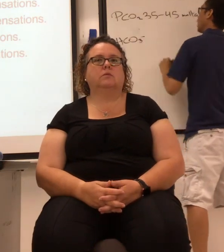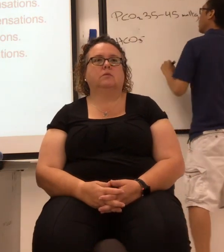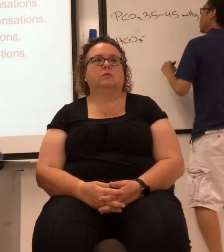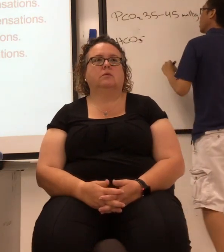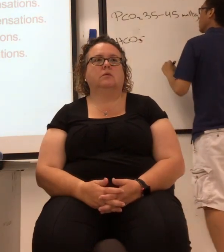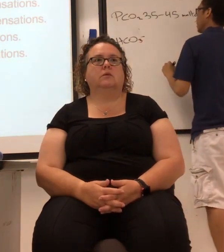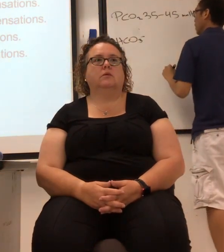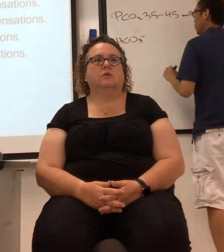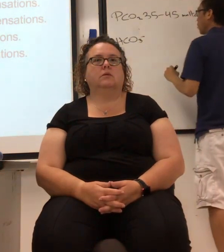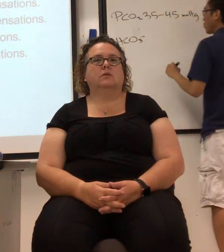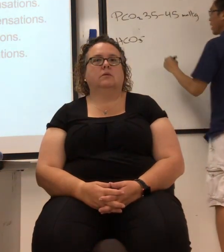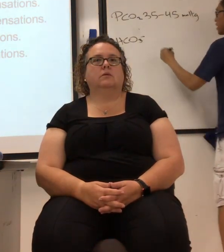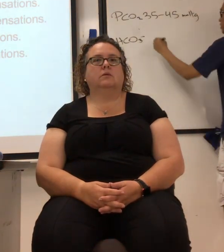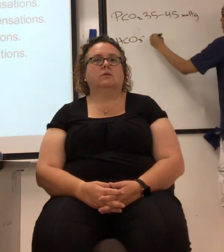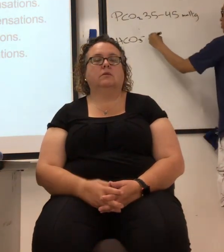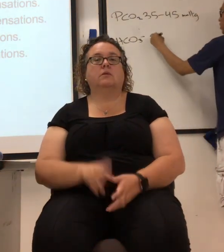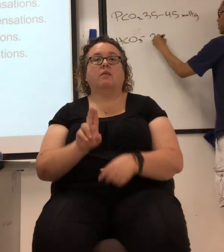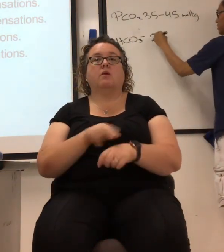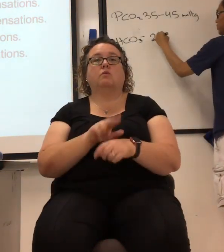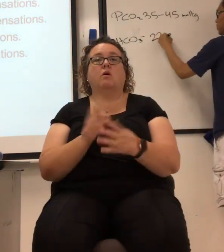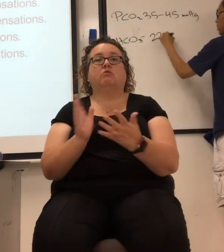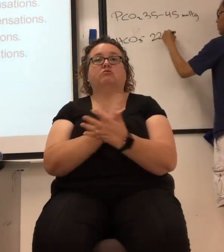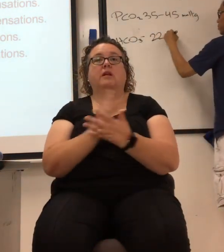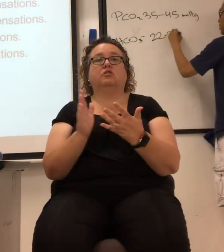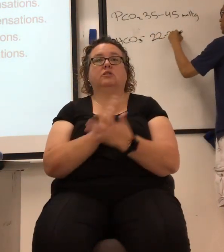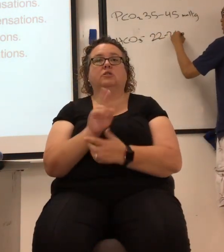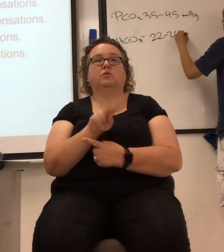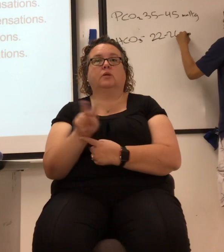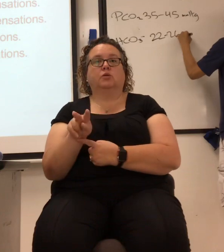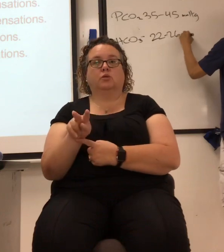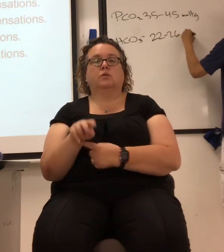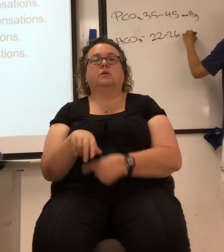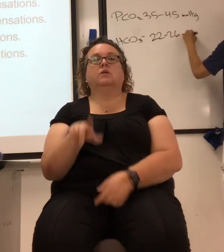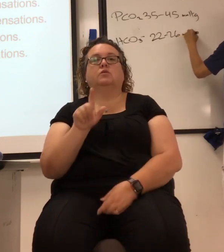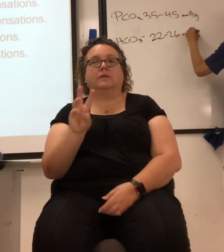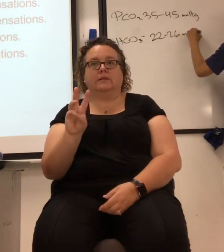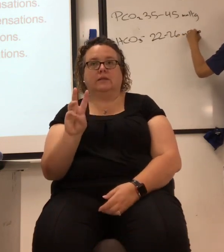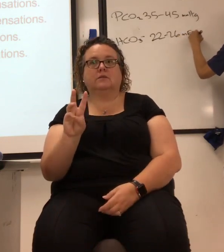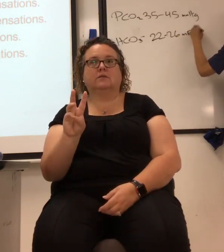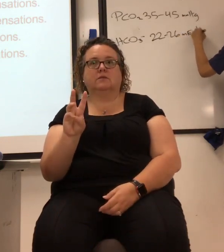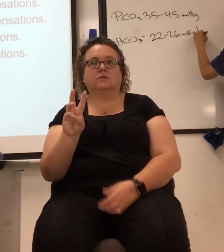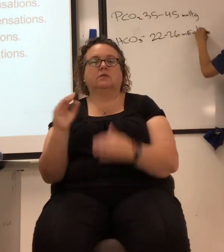work. So remember the normal range, 35 to 45.